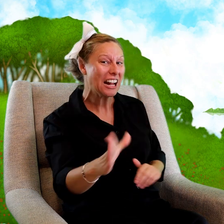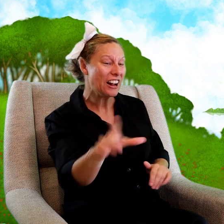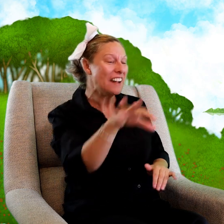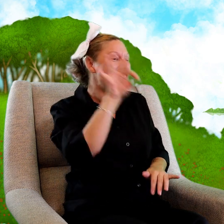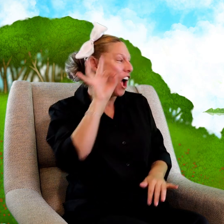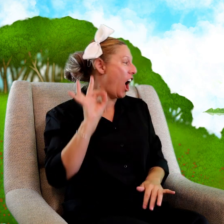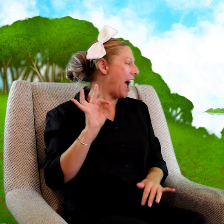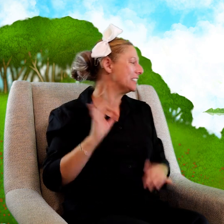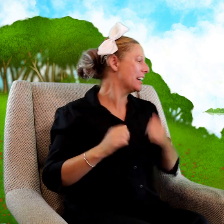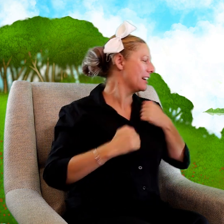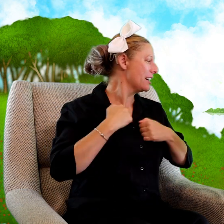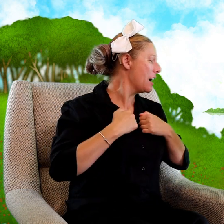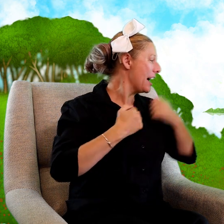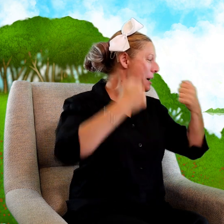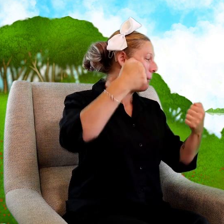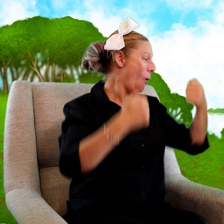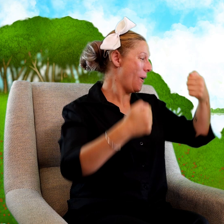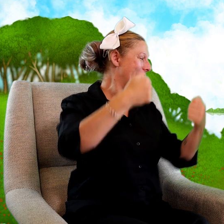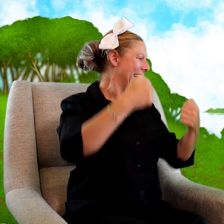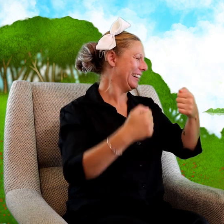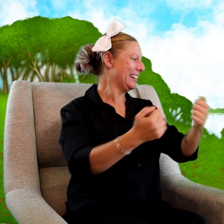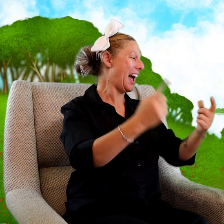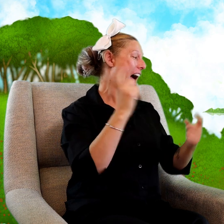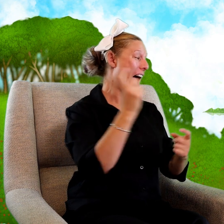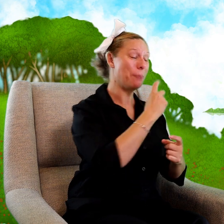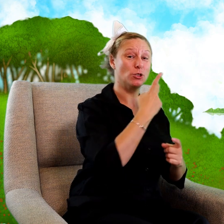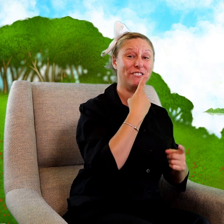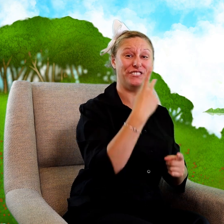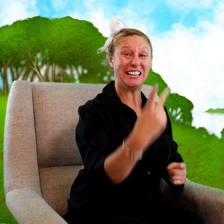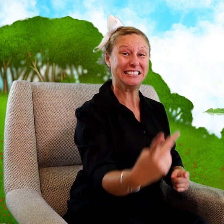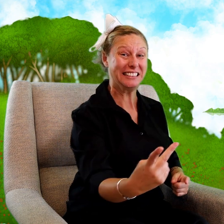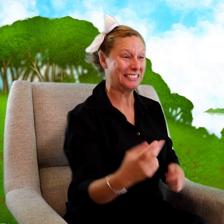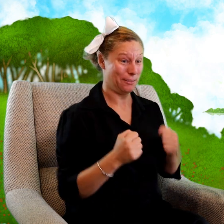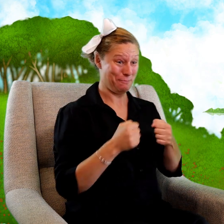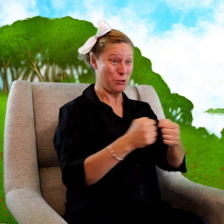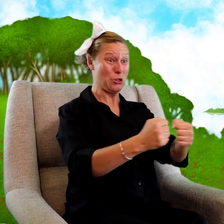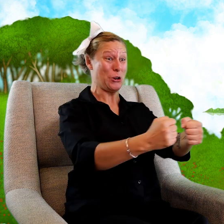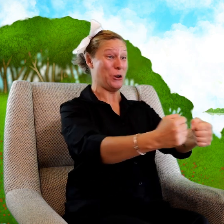invited Paula's pooch pampering to come and visit.